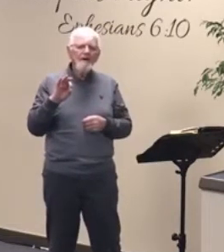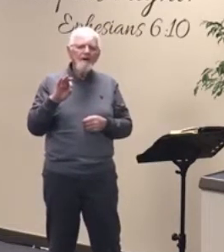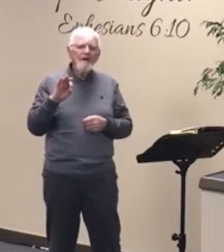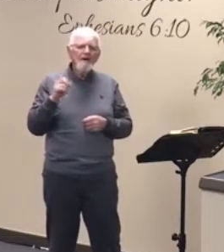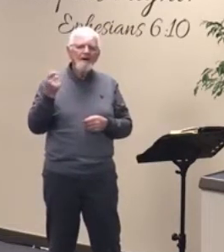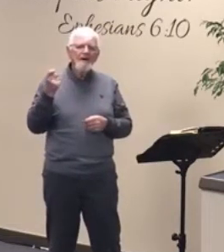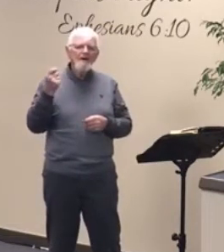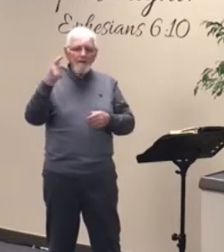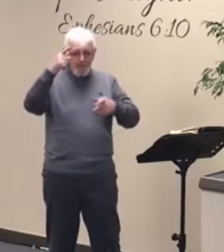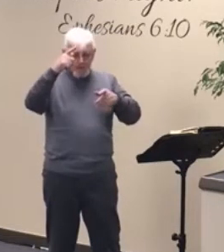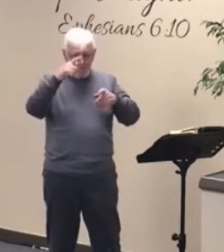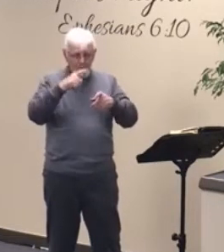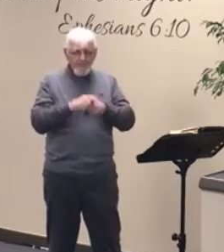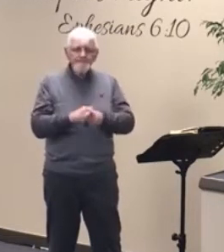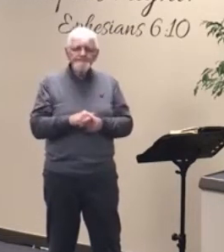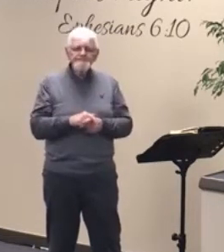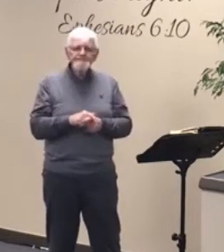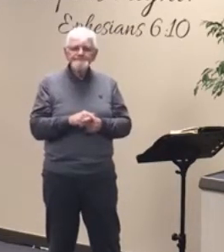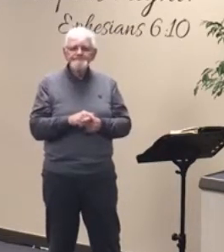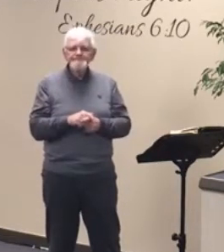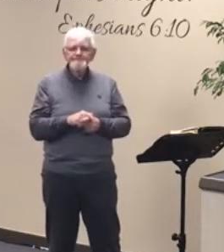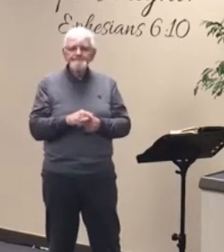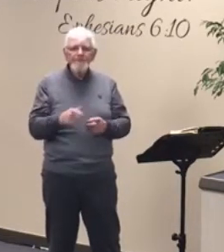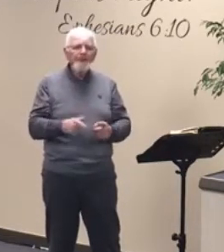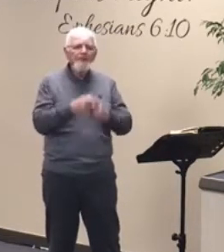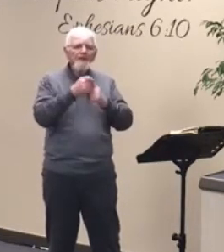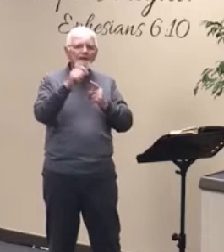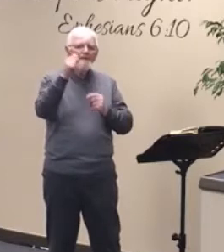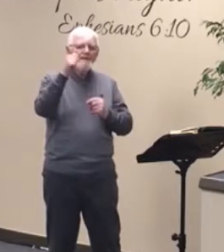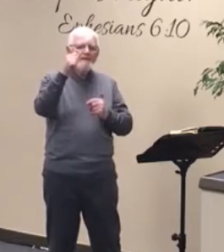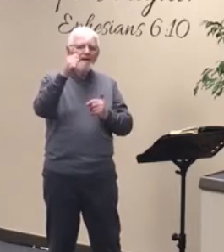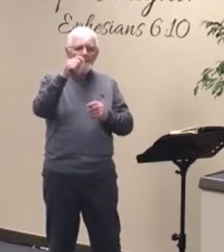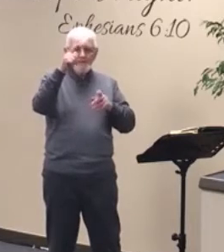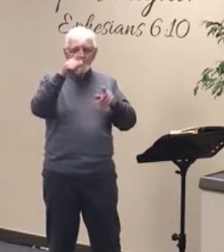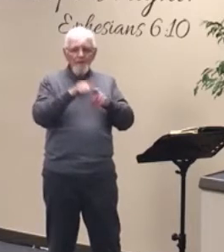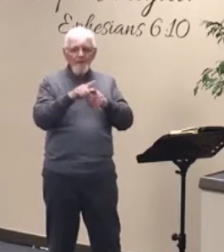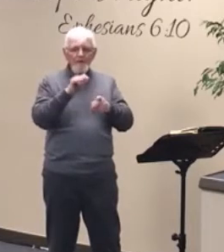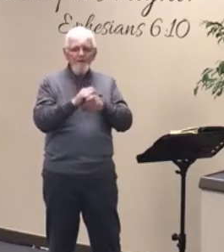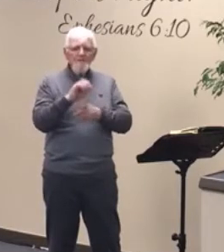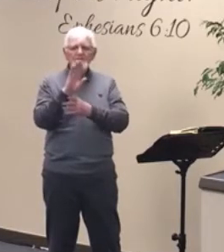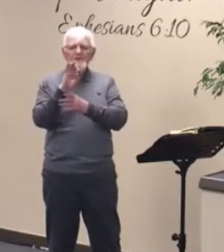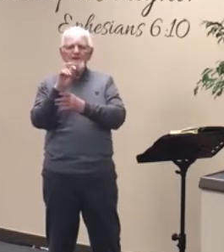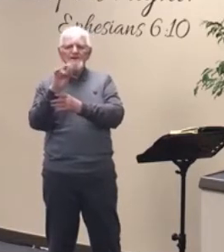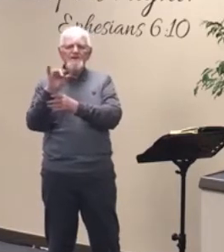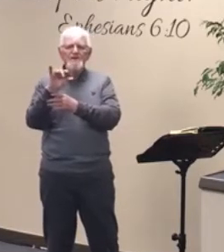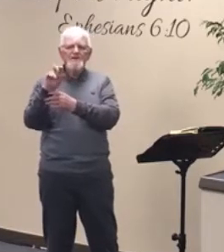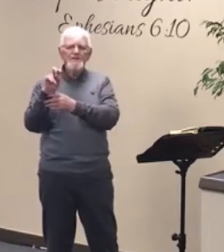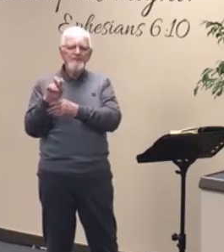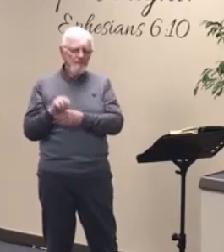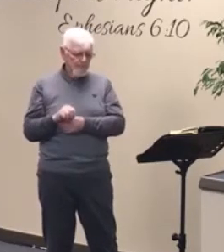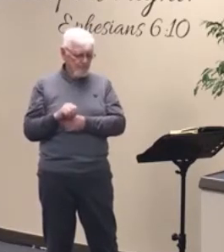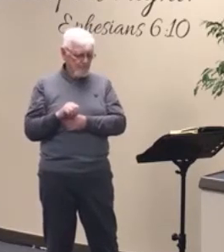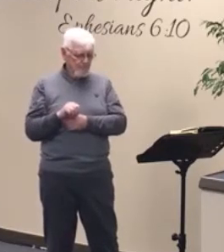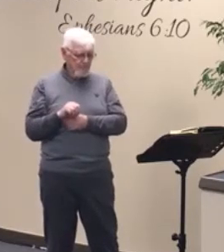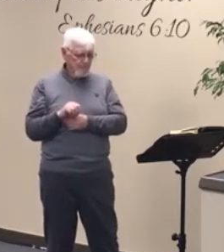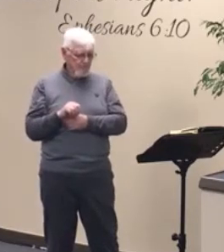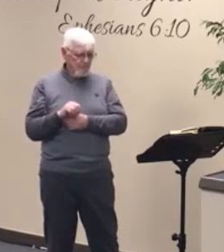11 brethren. And specifically the 10 brethren, I suppose, because Benjamin's kind of a key point in here.